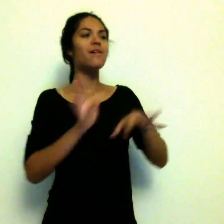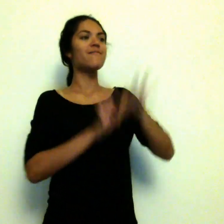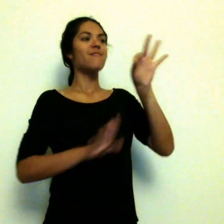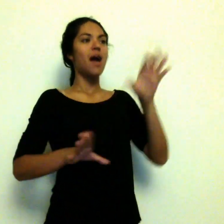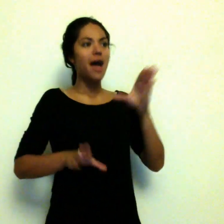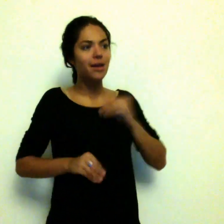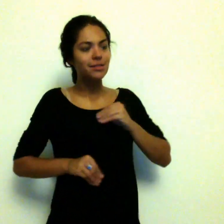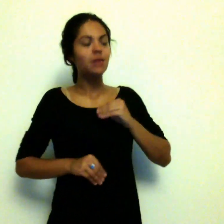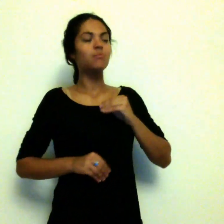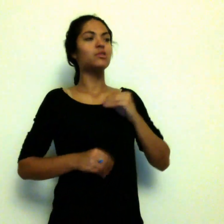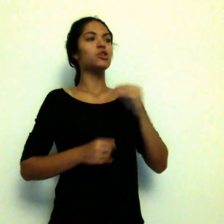Jacob.